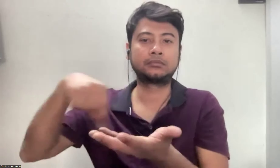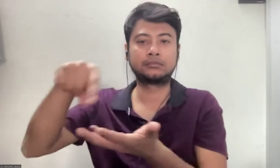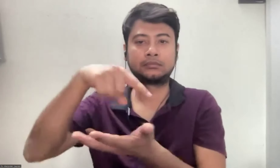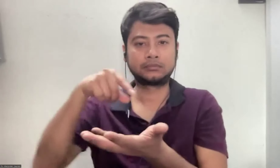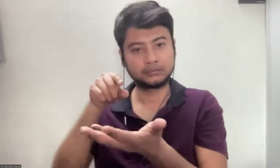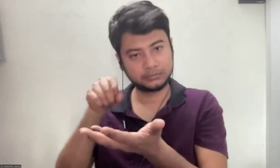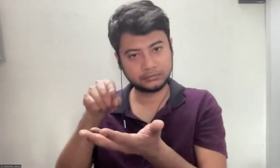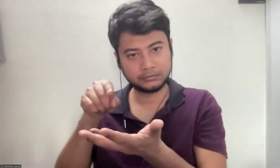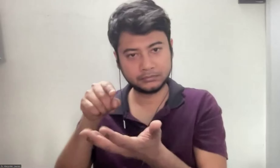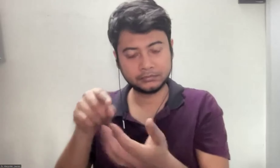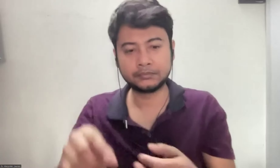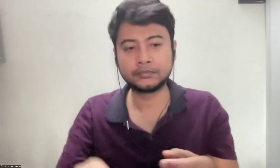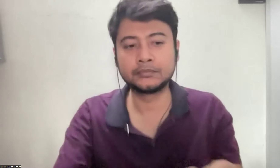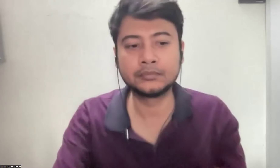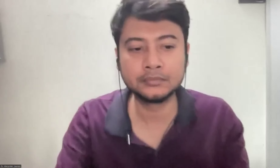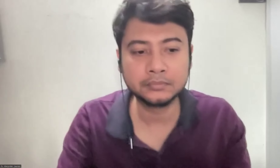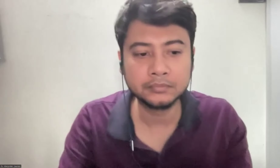In that plate,